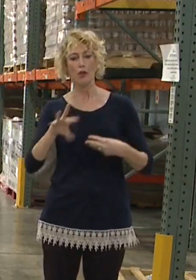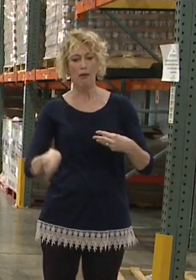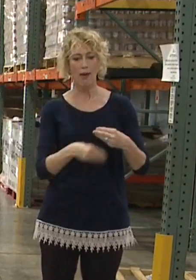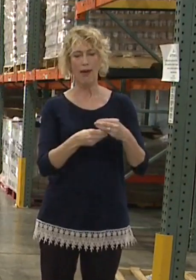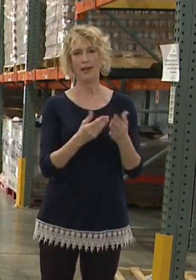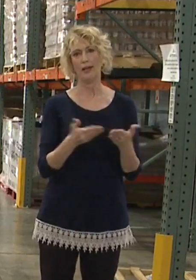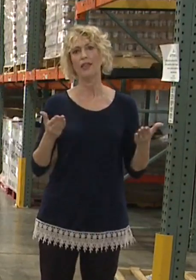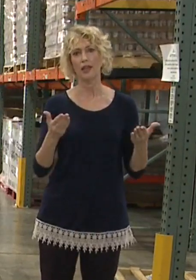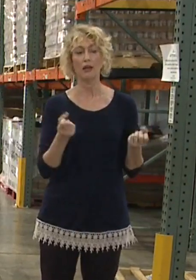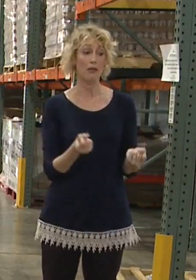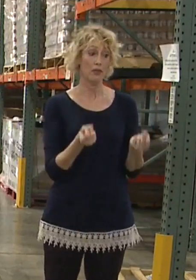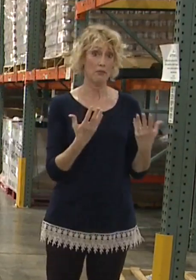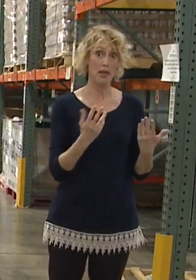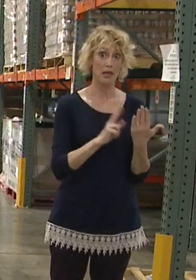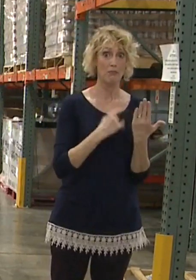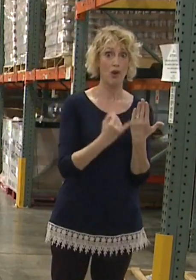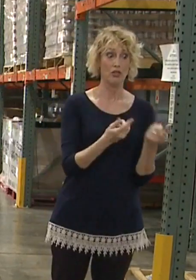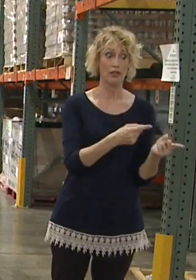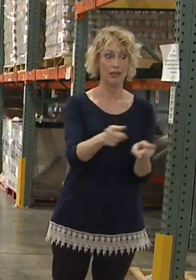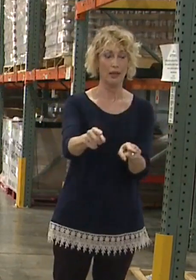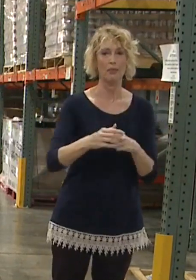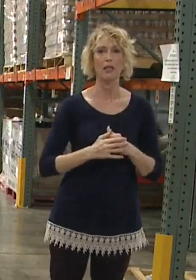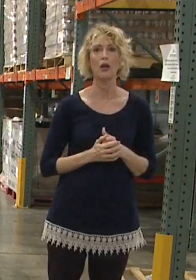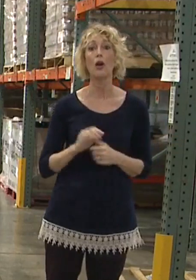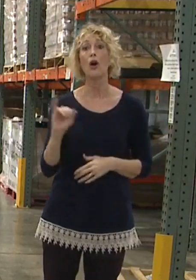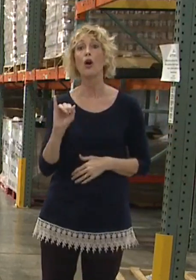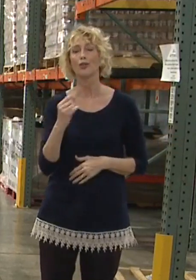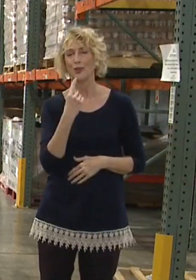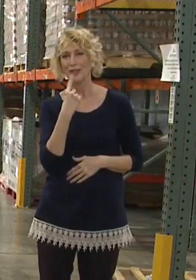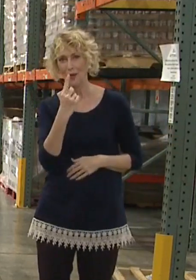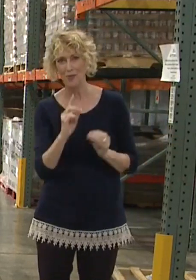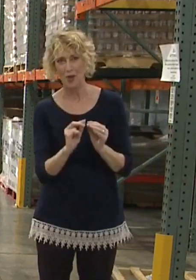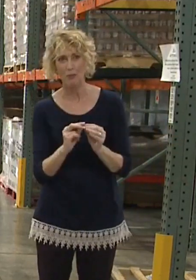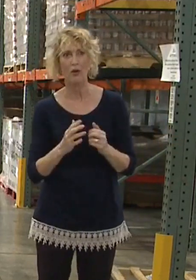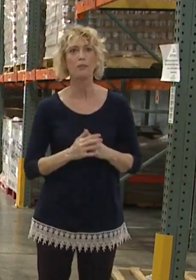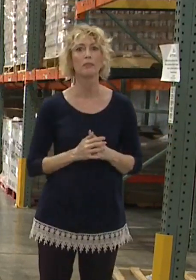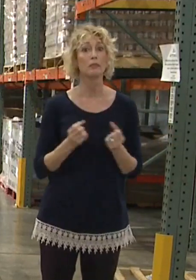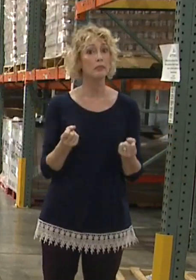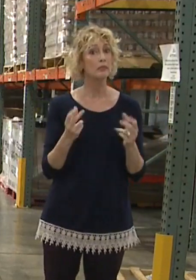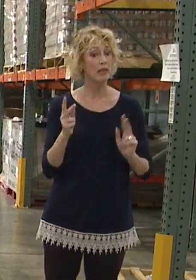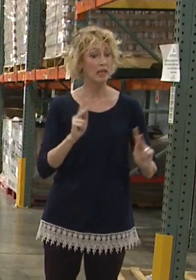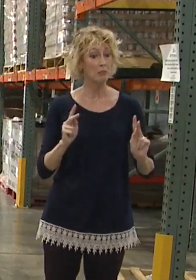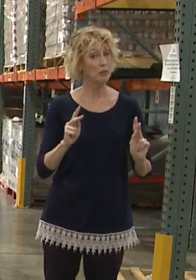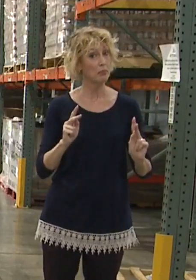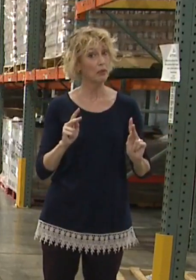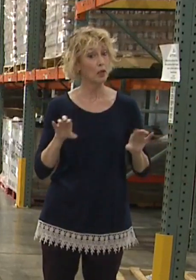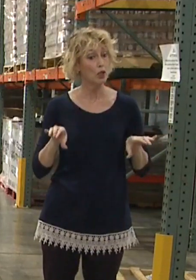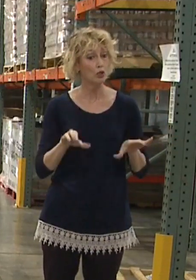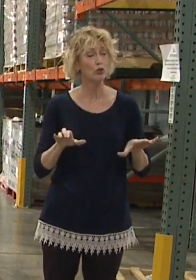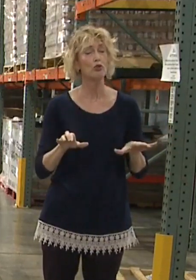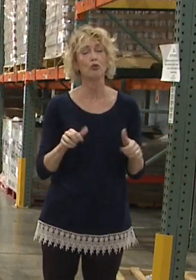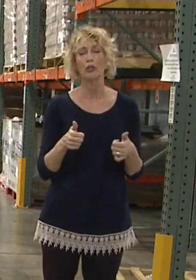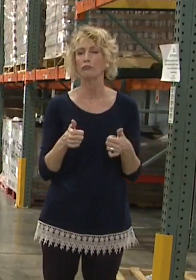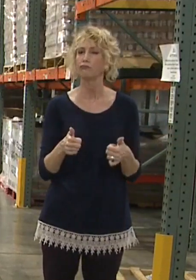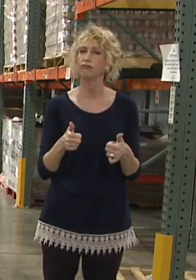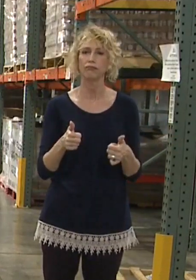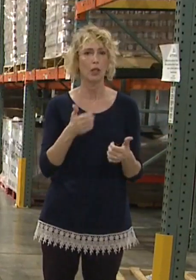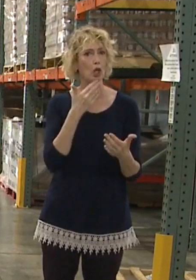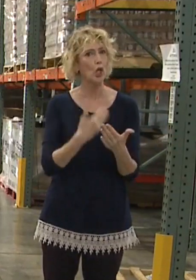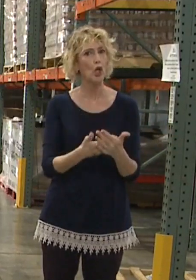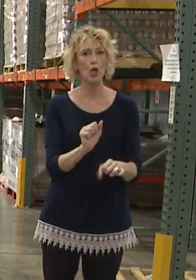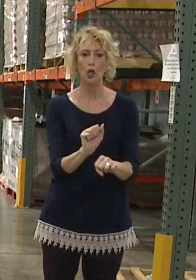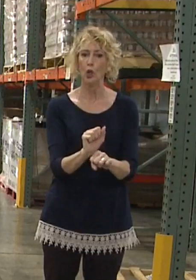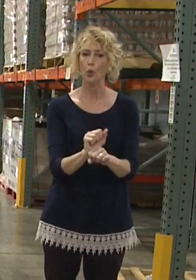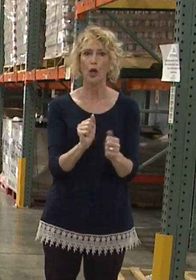element of the many different projects going on at one time. I just want to also say one more thing. There's a lot of people doing good work, great work, whether it be for